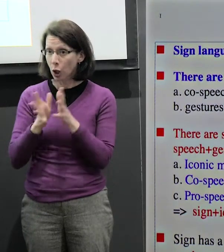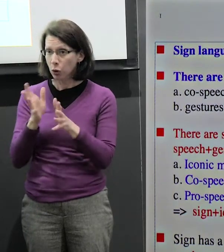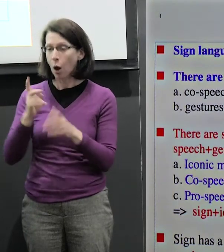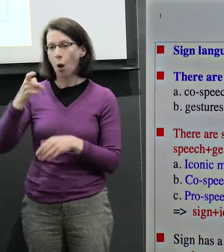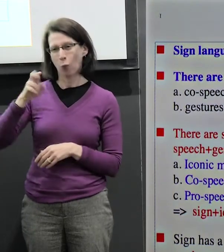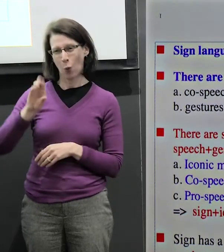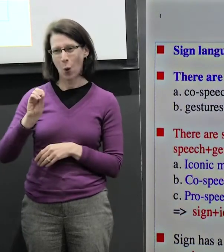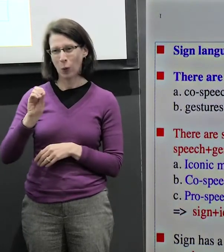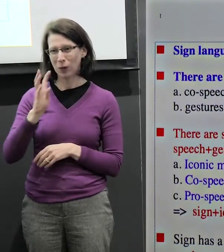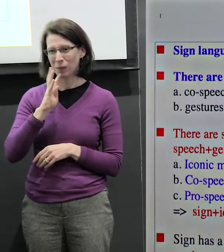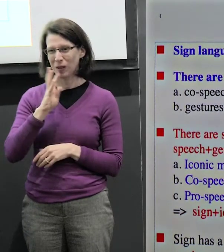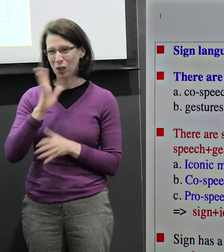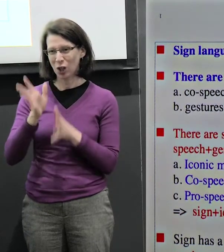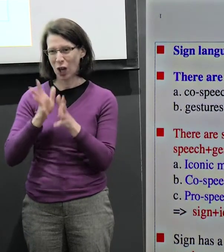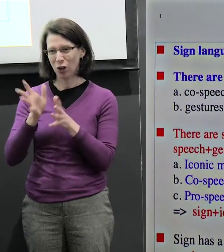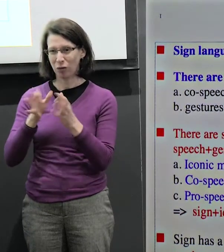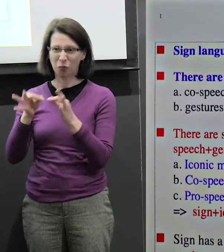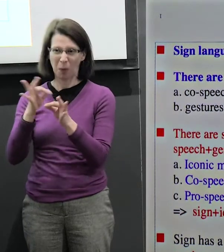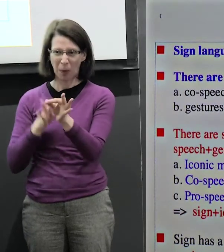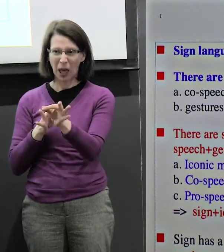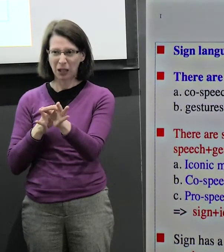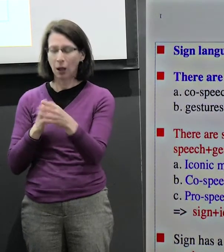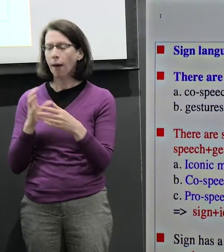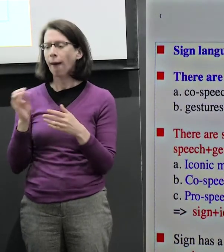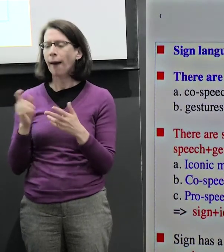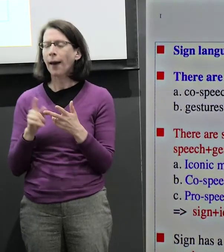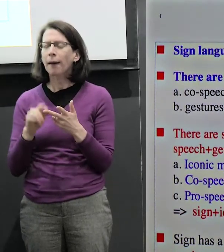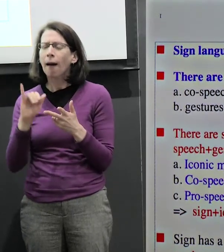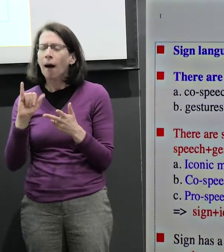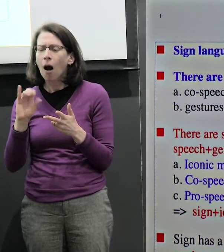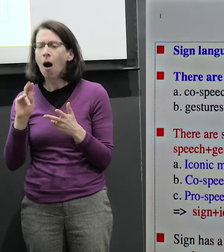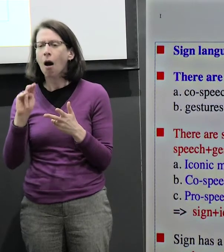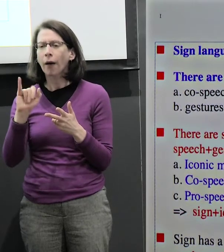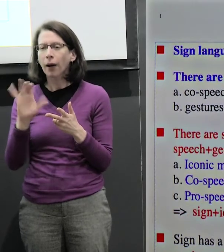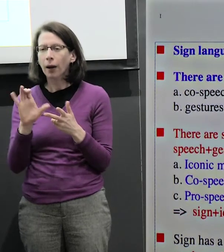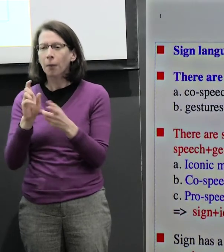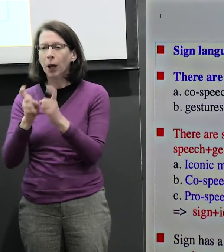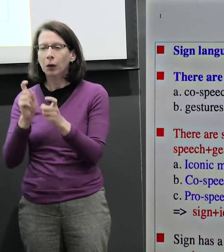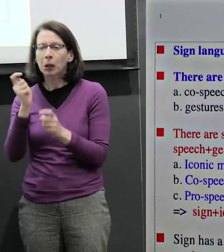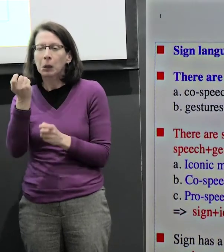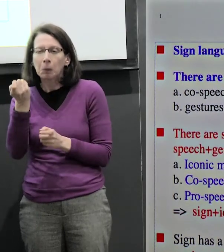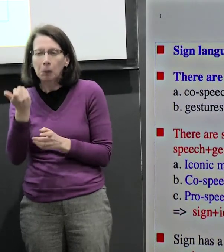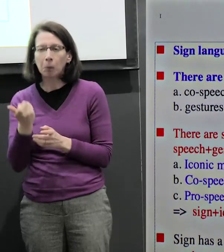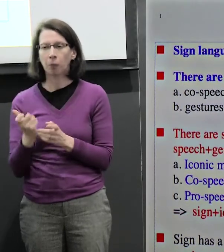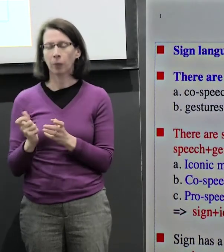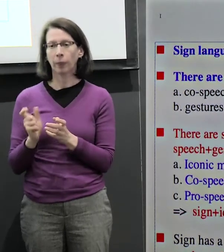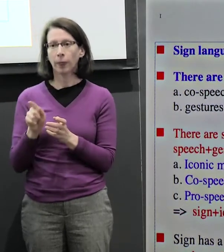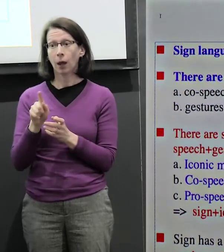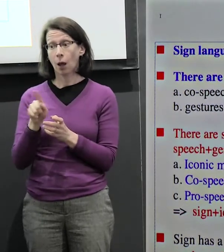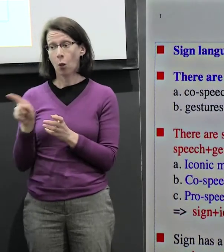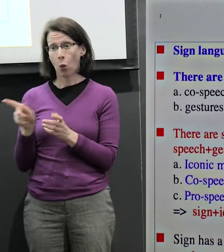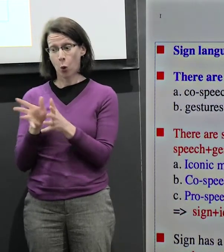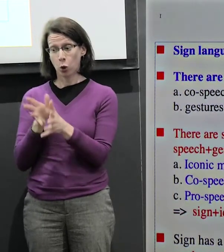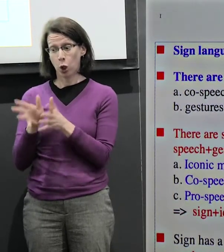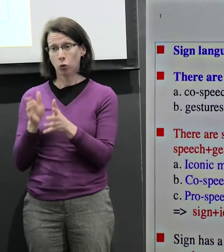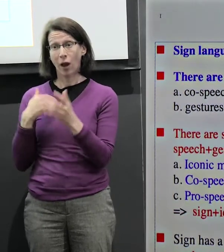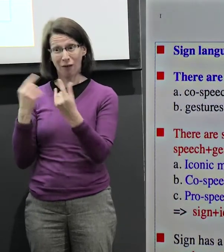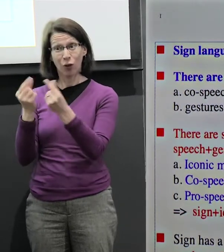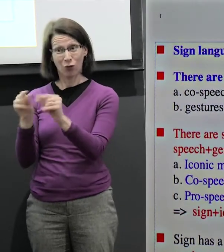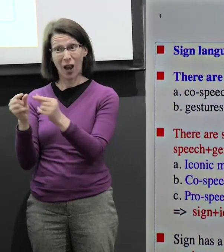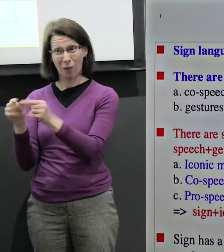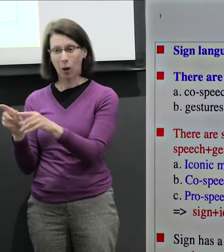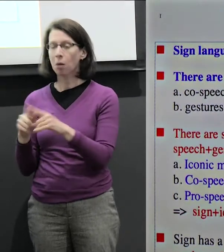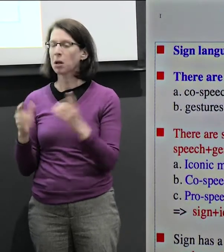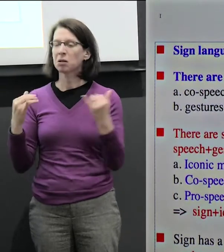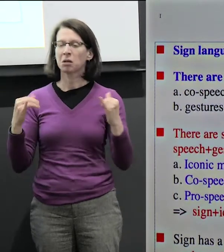gestures, and tiny cases of iconic modulations. Gestures have a grammar. But there remain systematic differences